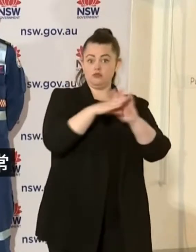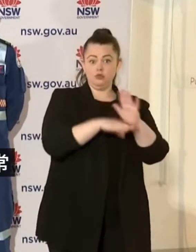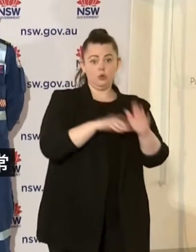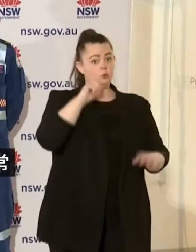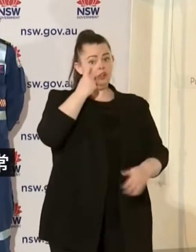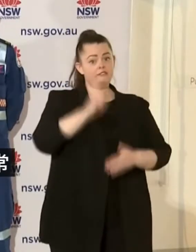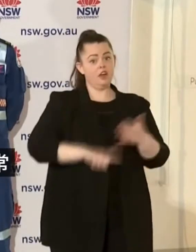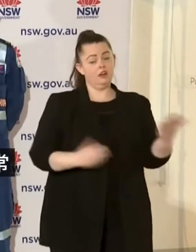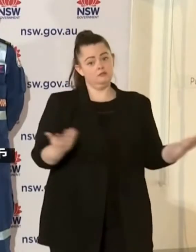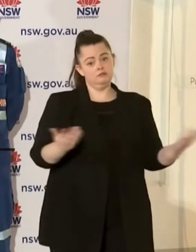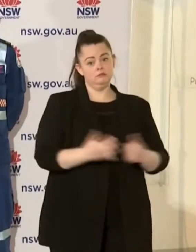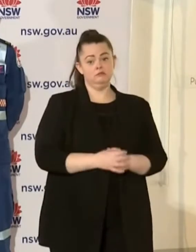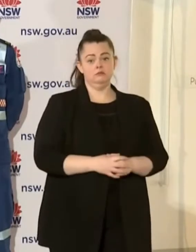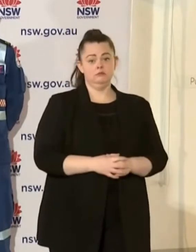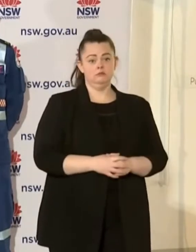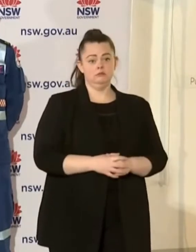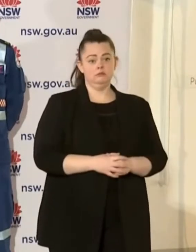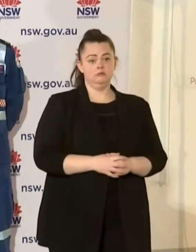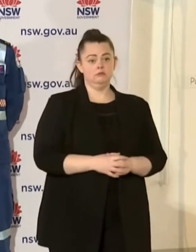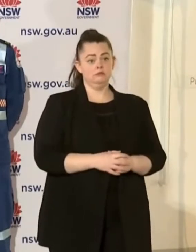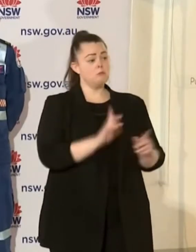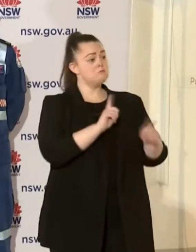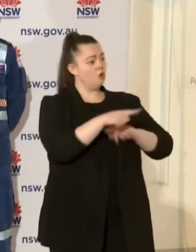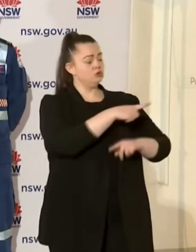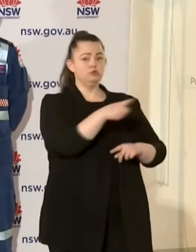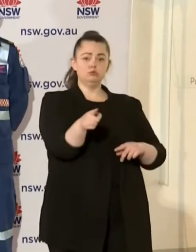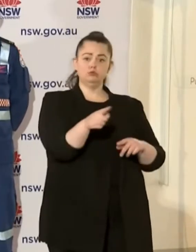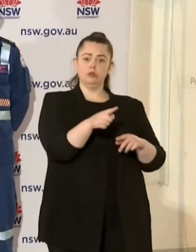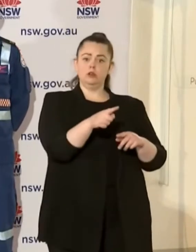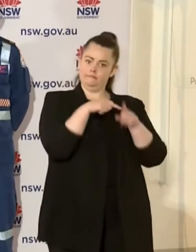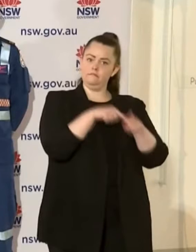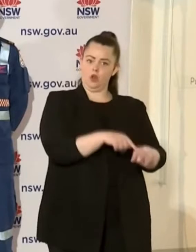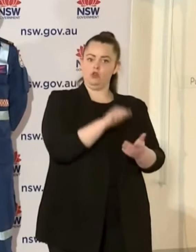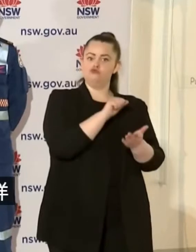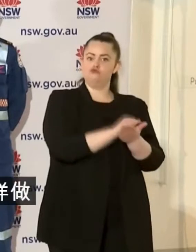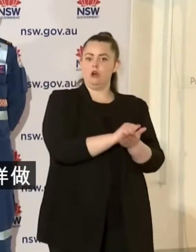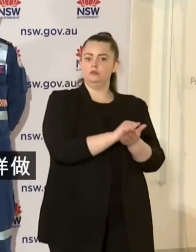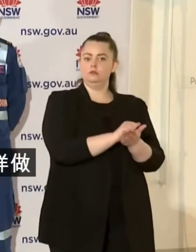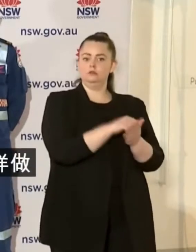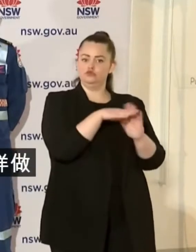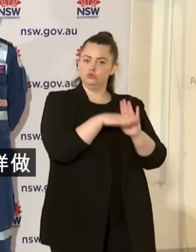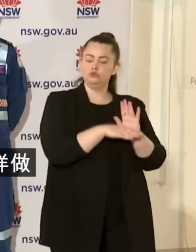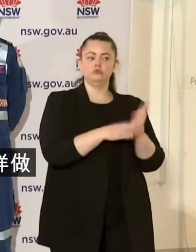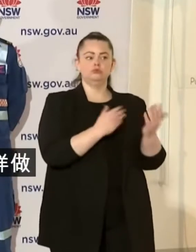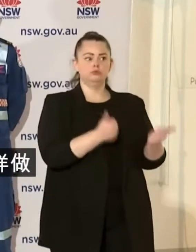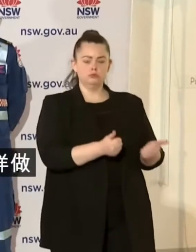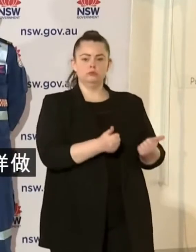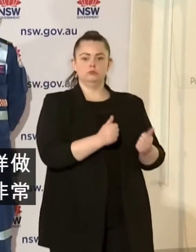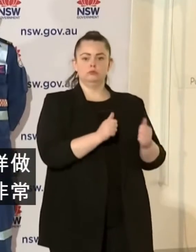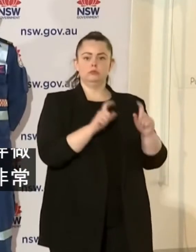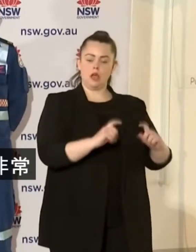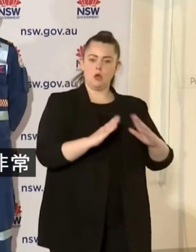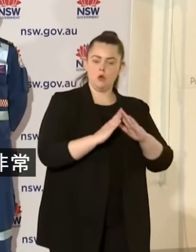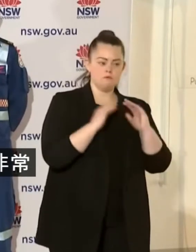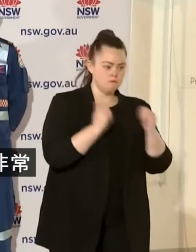think that I know the media will have photos today of people out and about. They tend to do that. But I think generally that's a